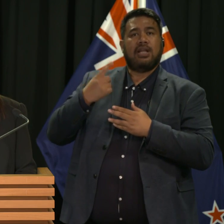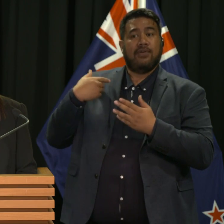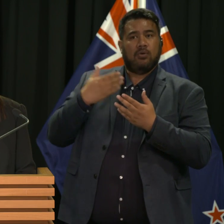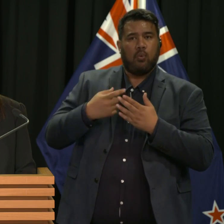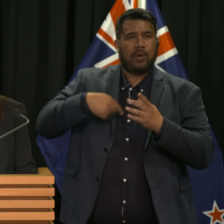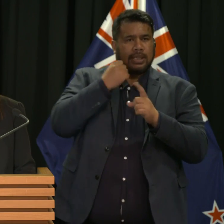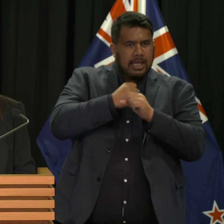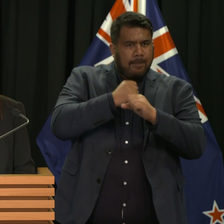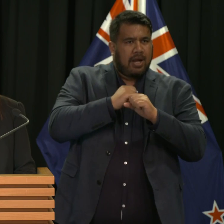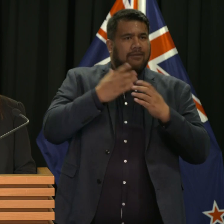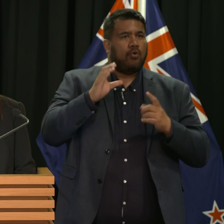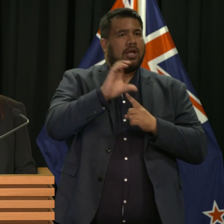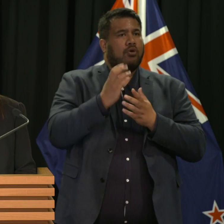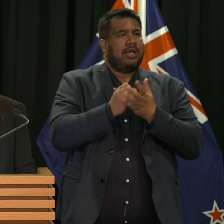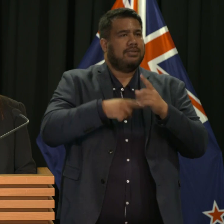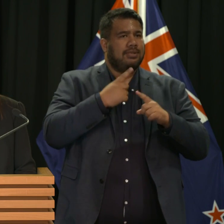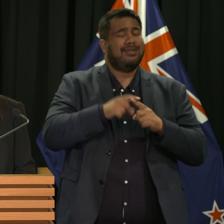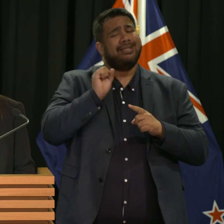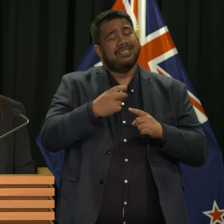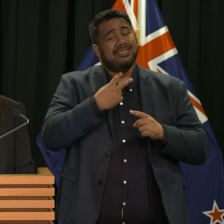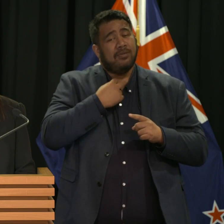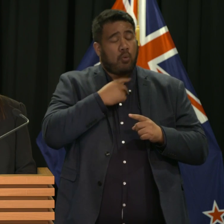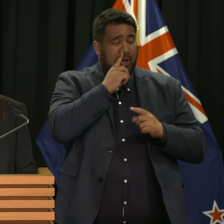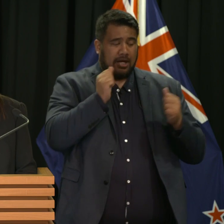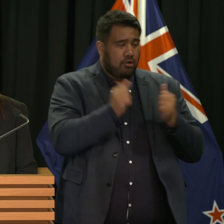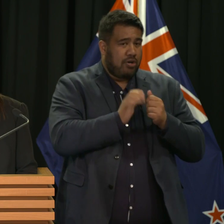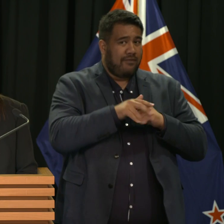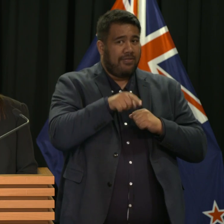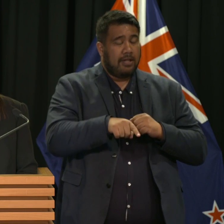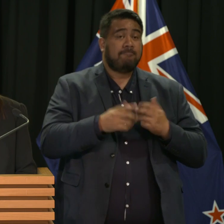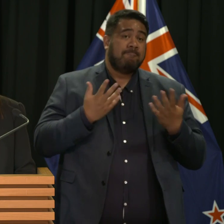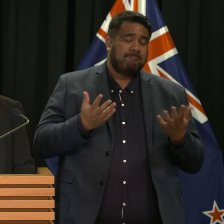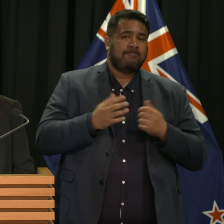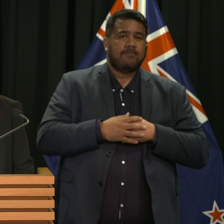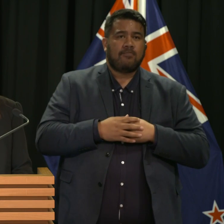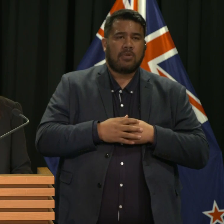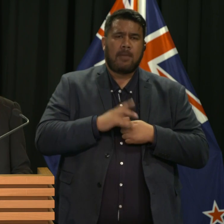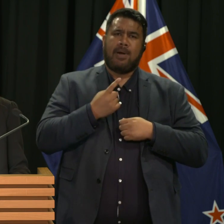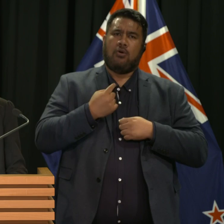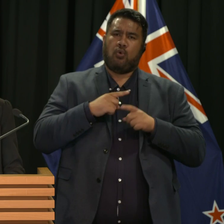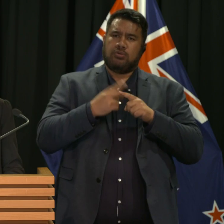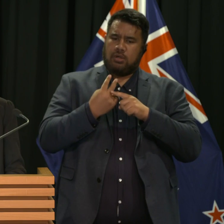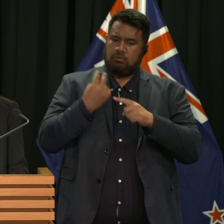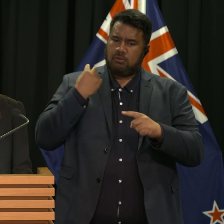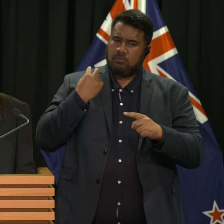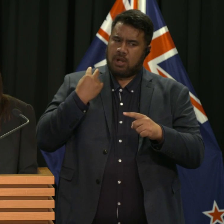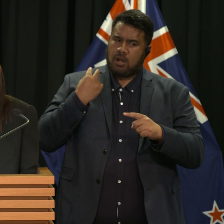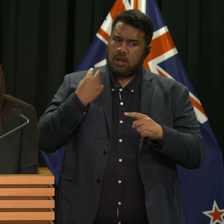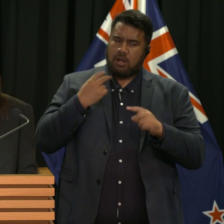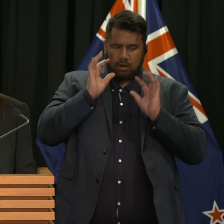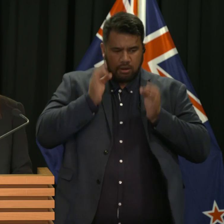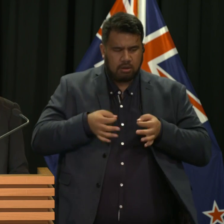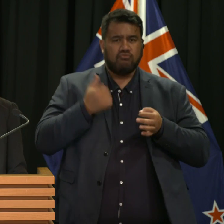2011, of course it's disappointing that we've been unable to reach consensus. But what I'm also reflecting today is that